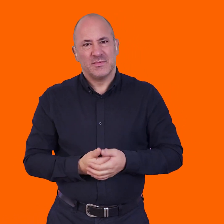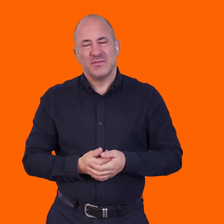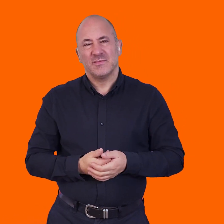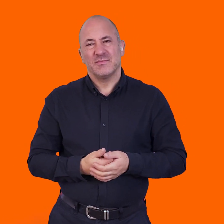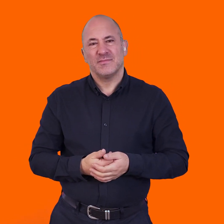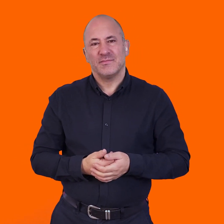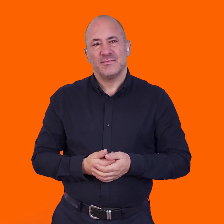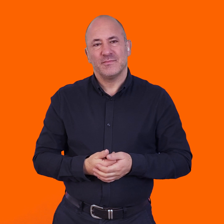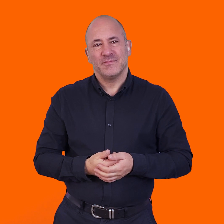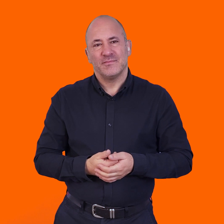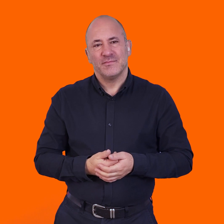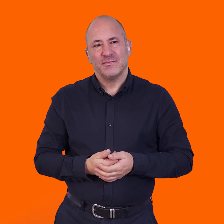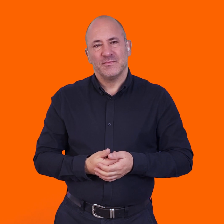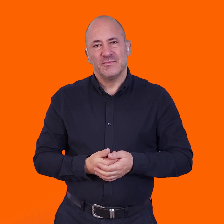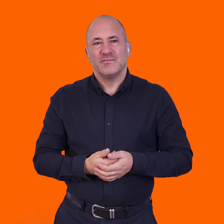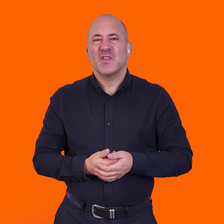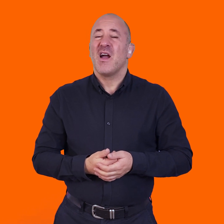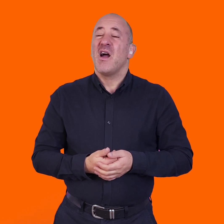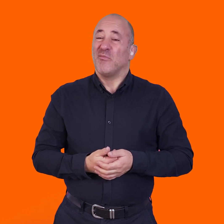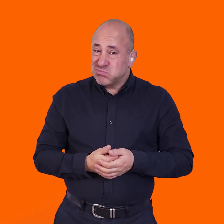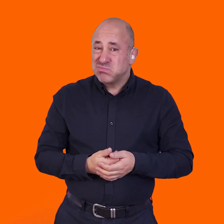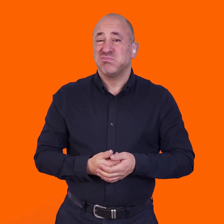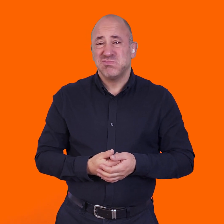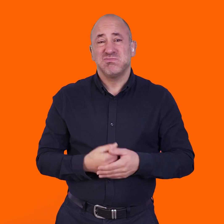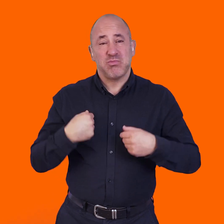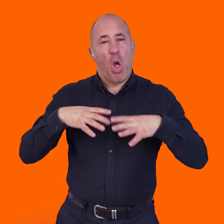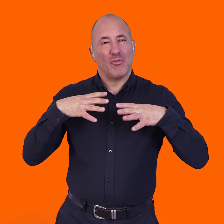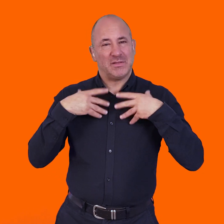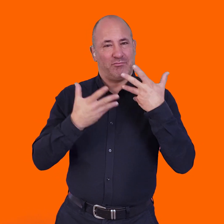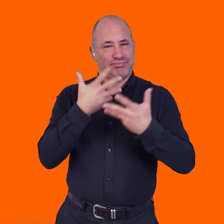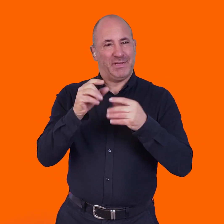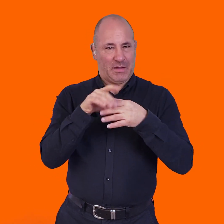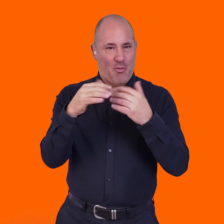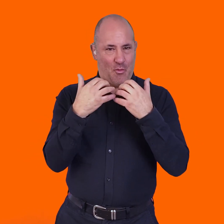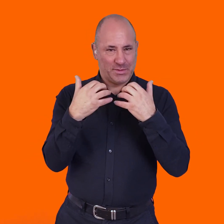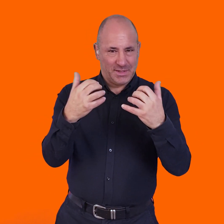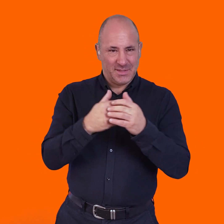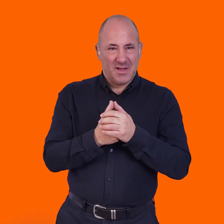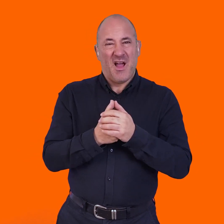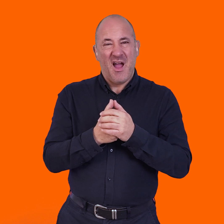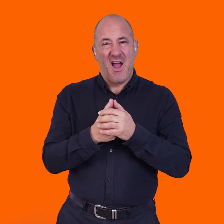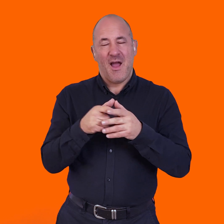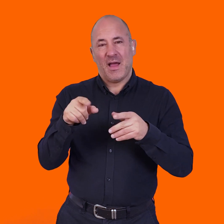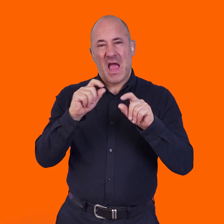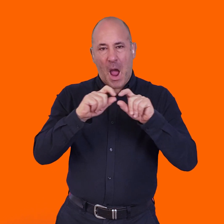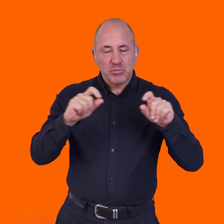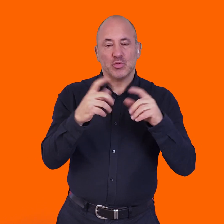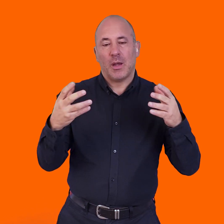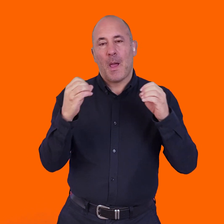performers on stage and the audience? Well, yeah, I've already spoken about it, and I think, yeah, the way that we